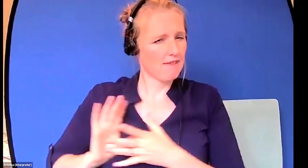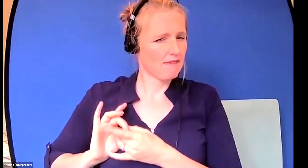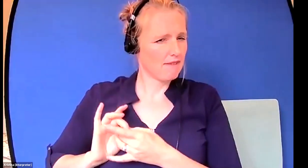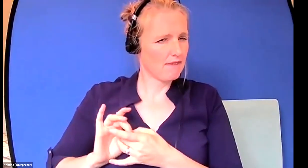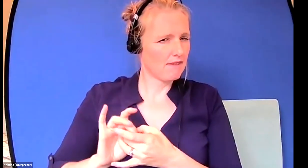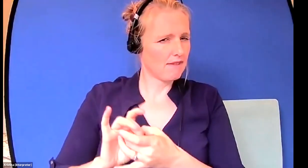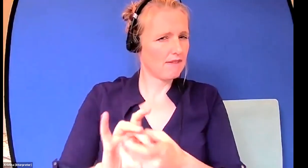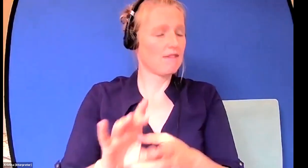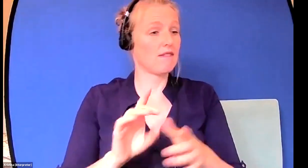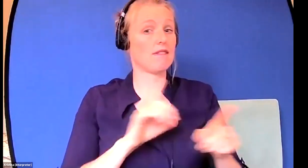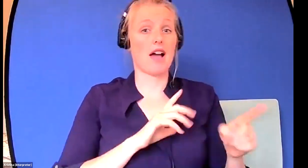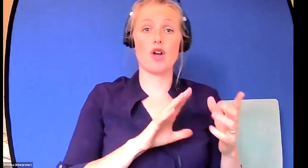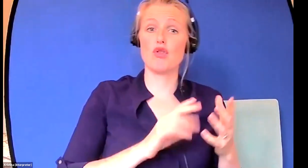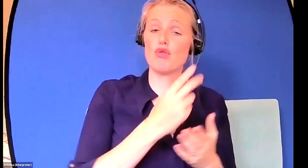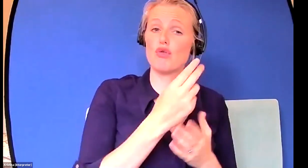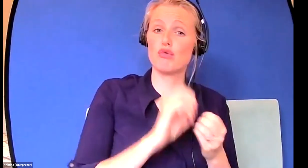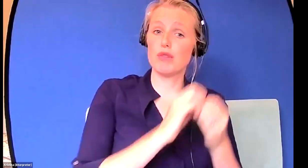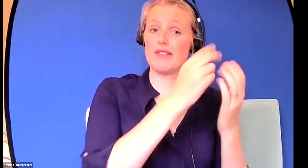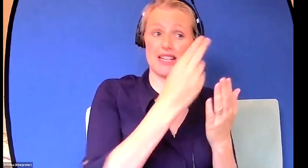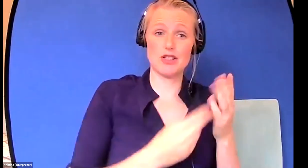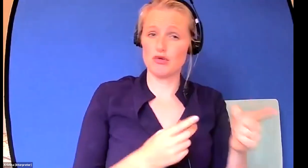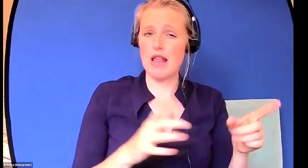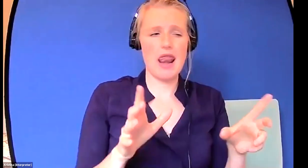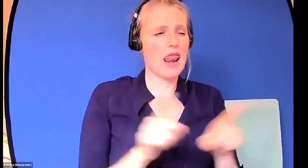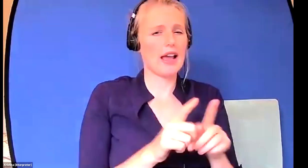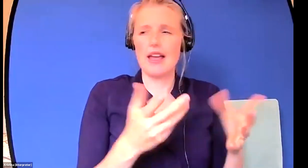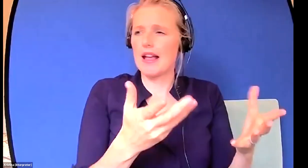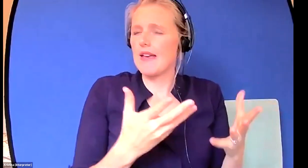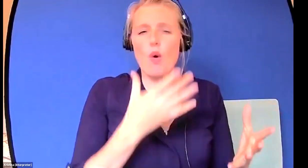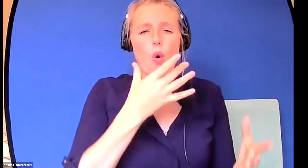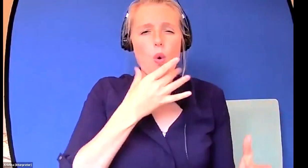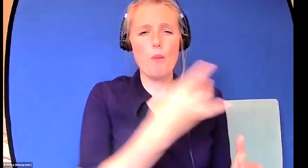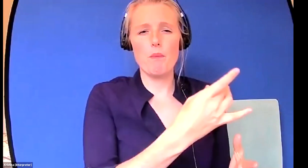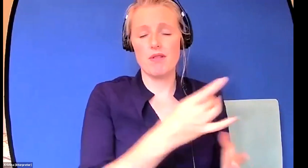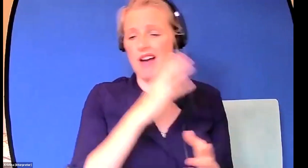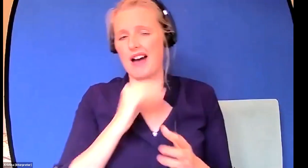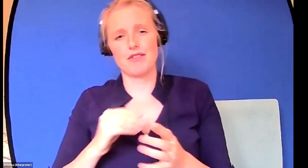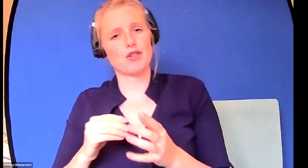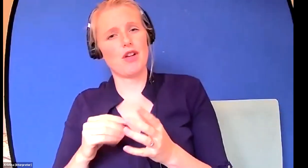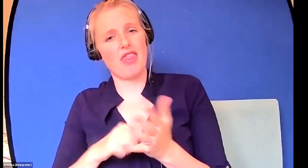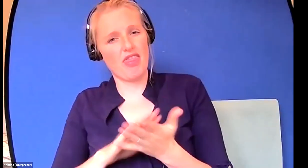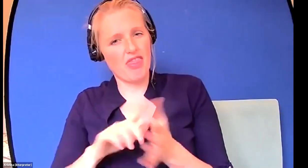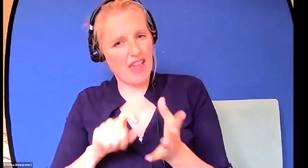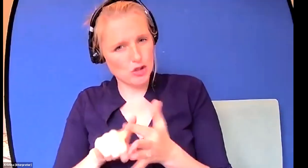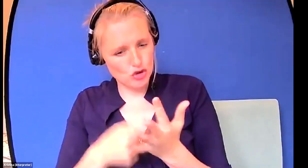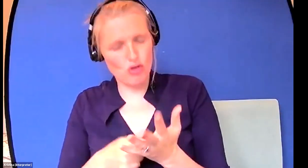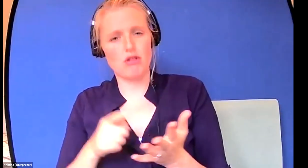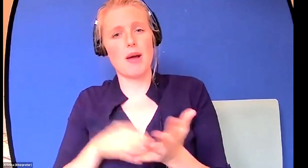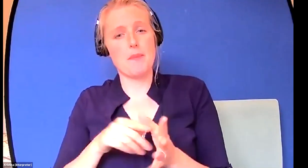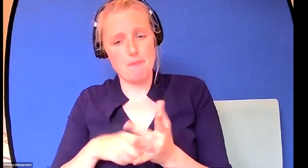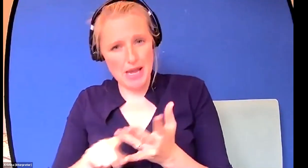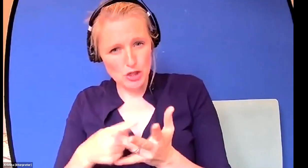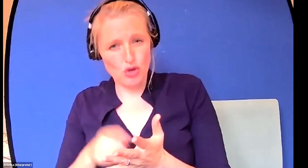hope, really, after the dislocation of the Thatcher and then the major years, really. They held out